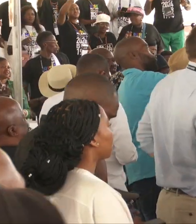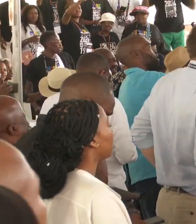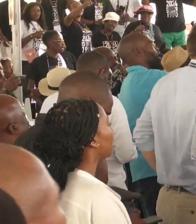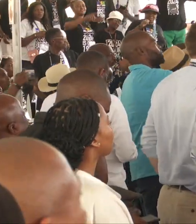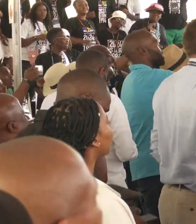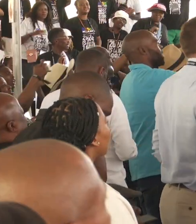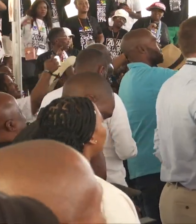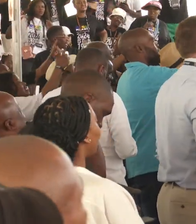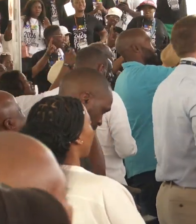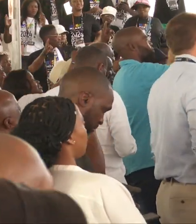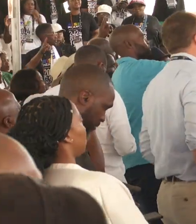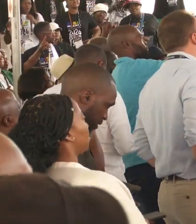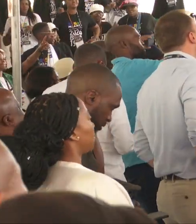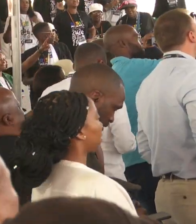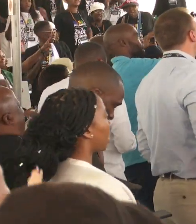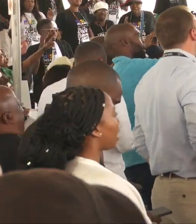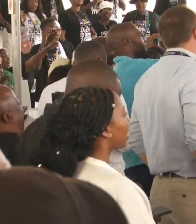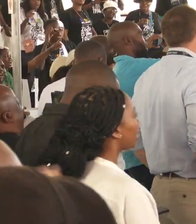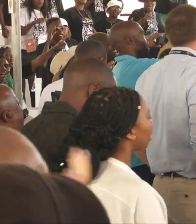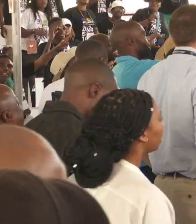emukalelani